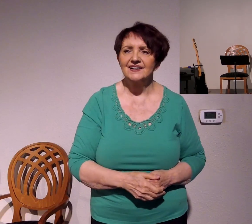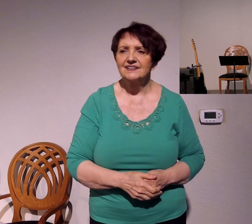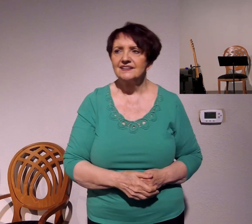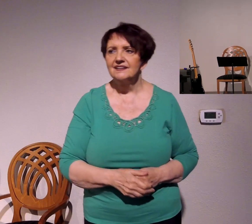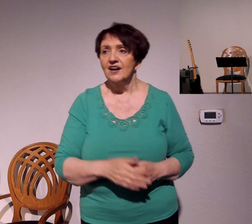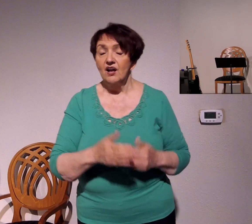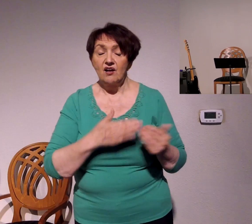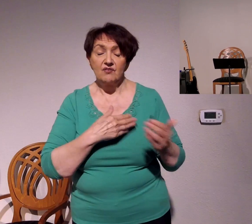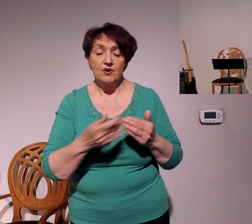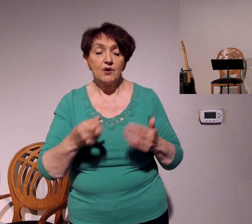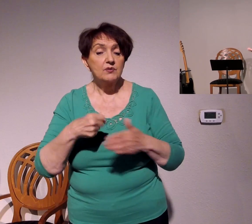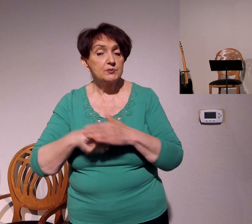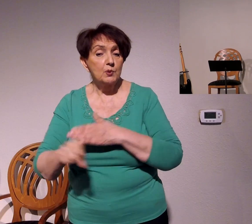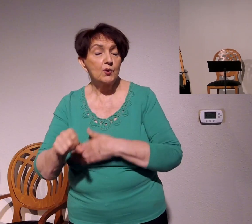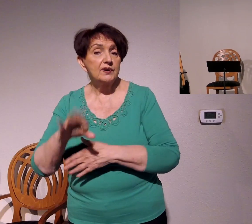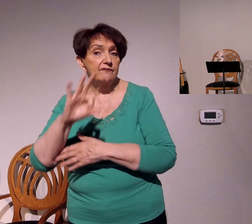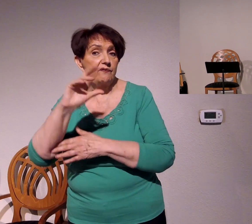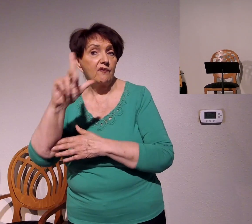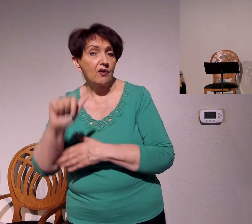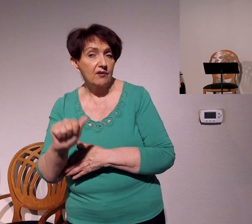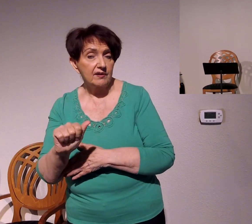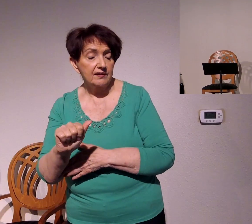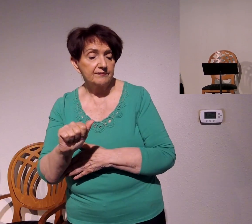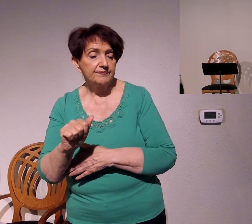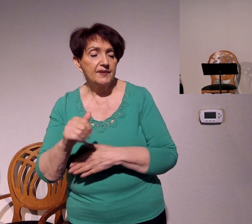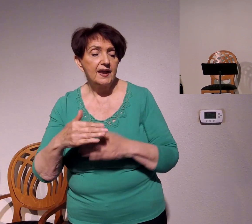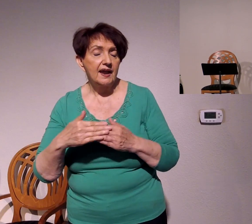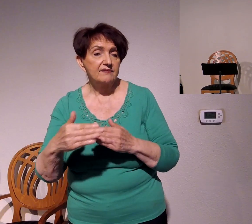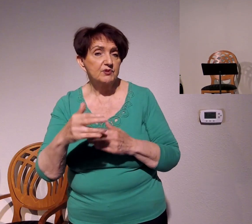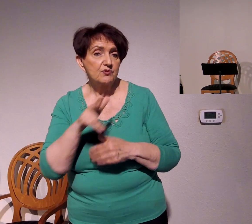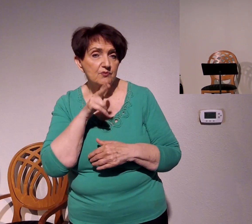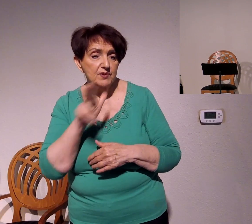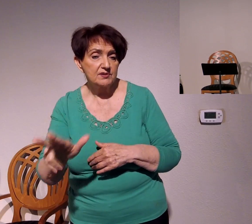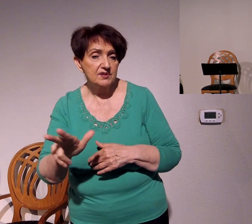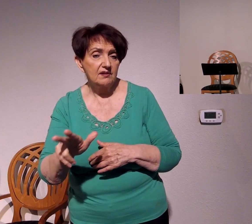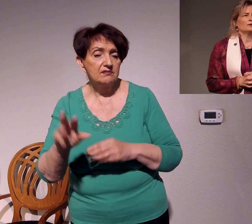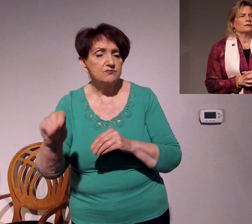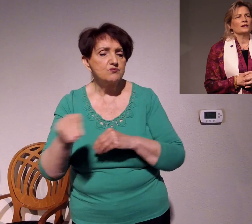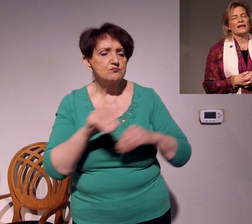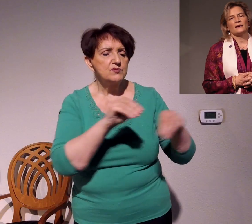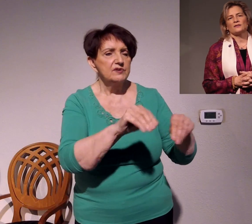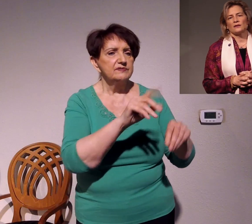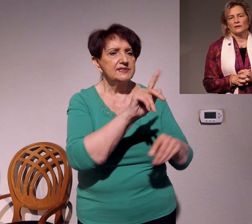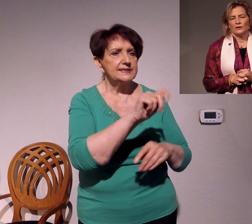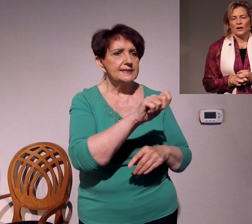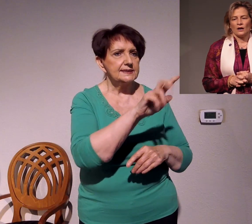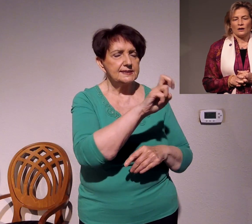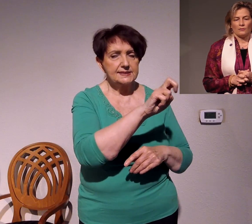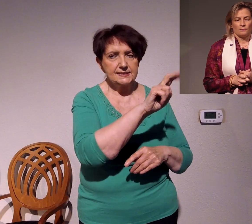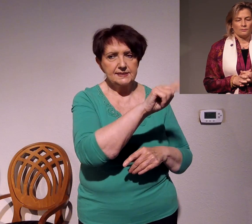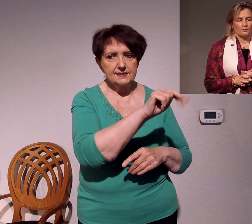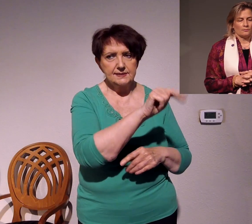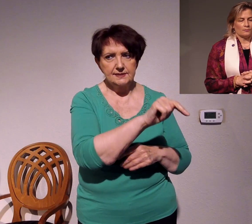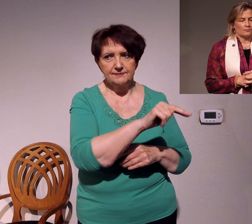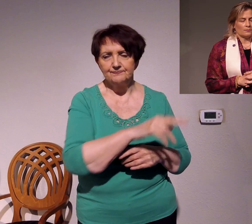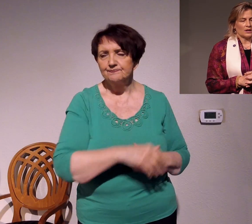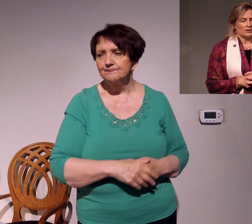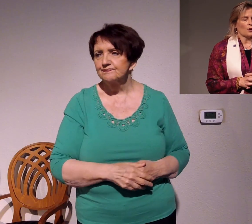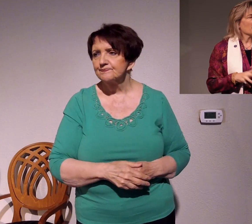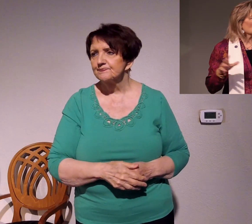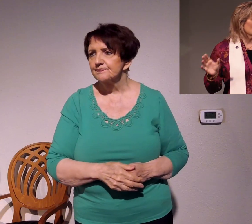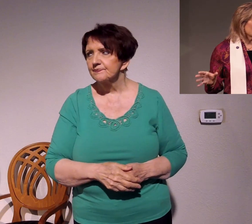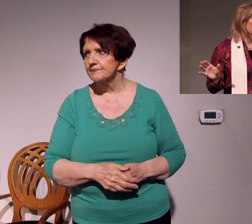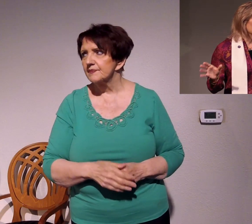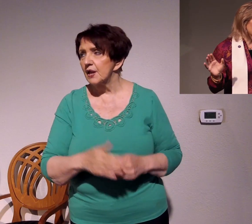Although I was born in Florida after the age of 3, I was raised in Tennessee. And